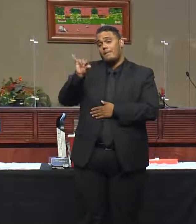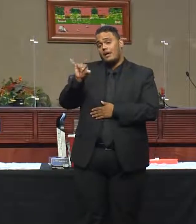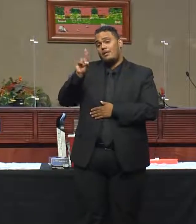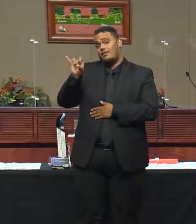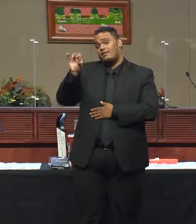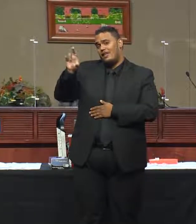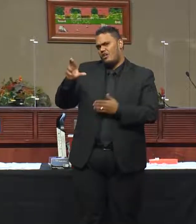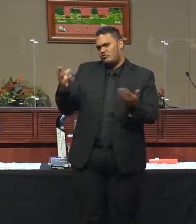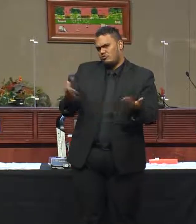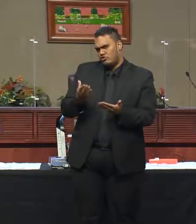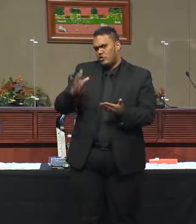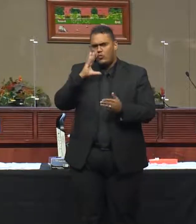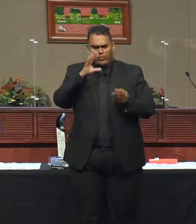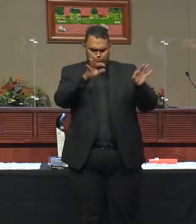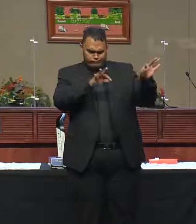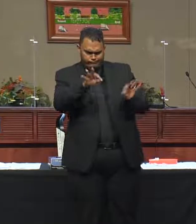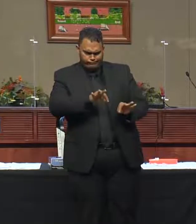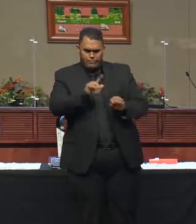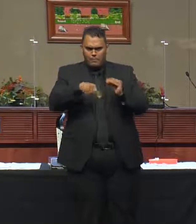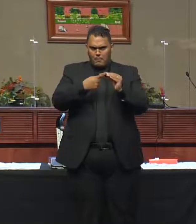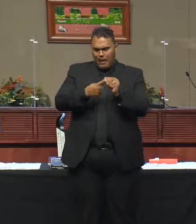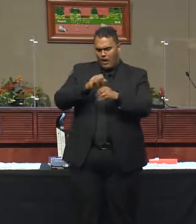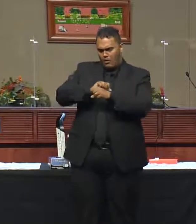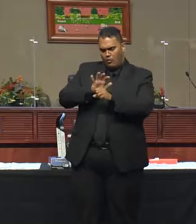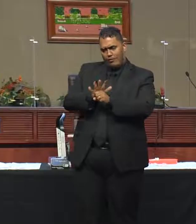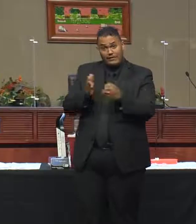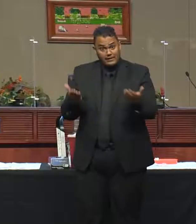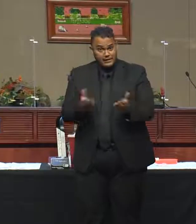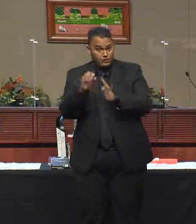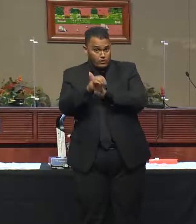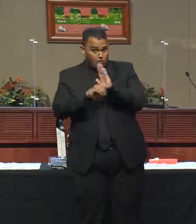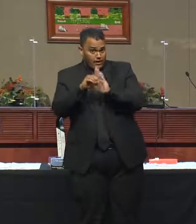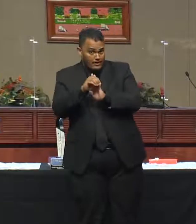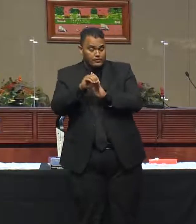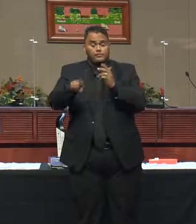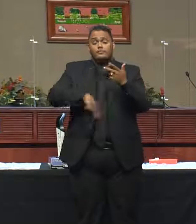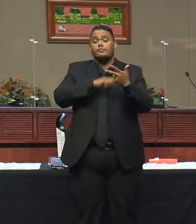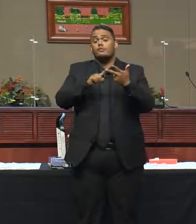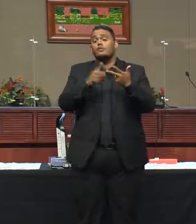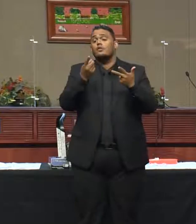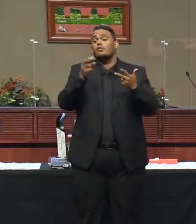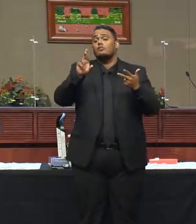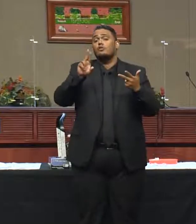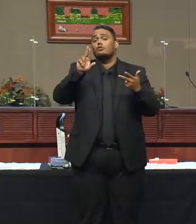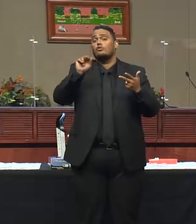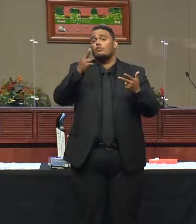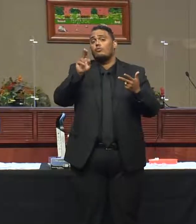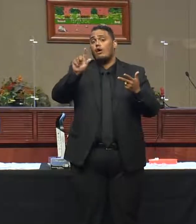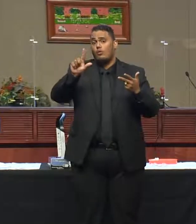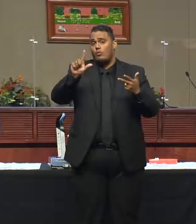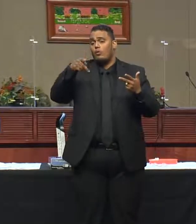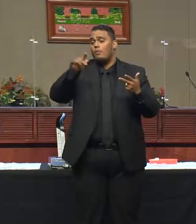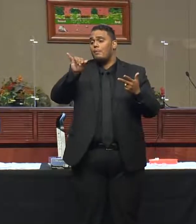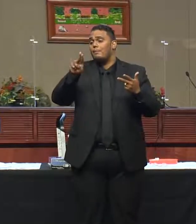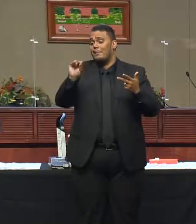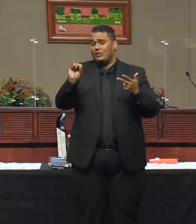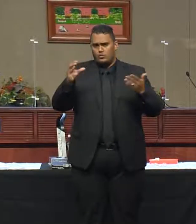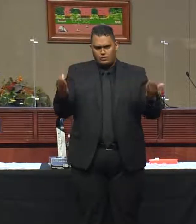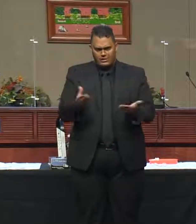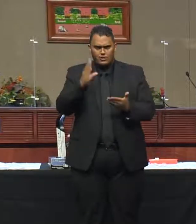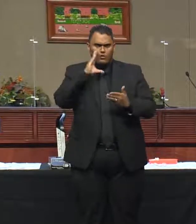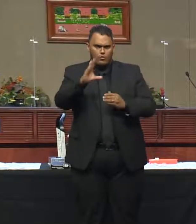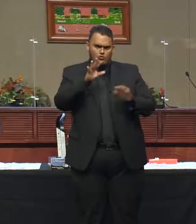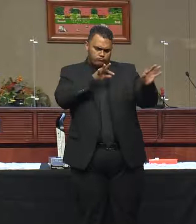of Health is also here to discuss important details regarding infection rates and state vaccinations. Last and certainly not